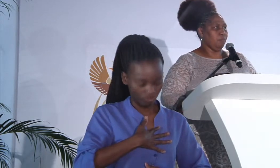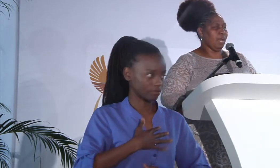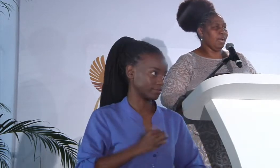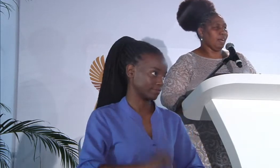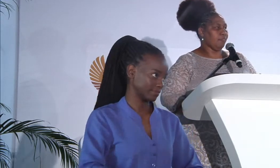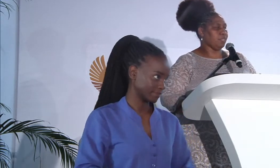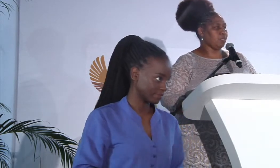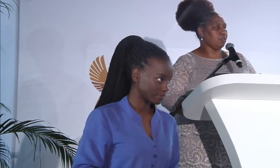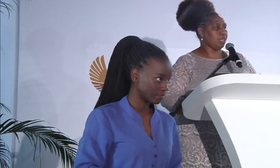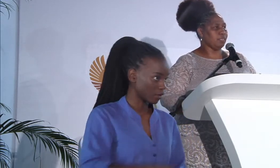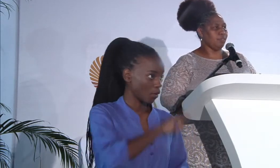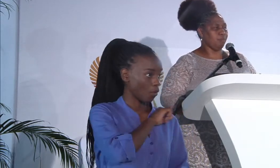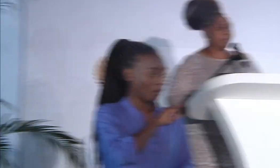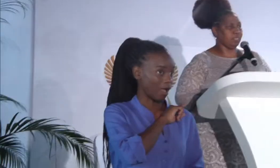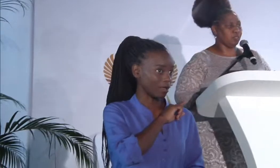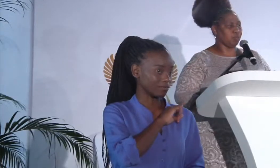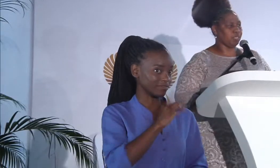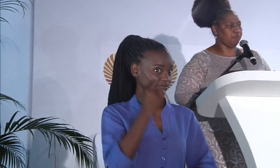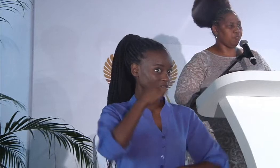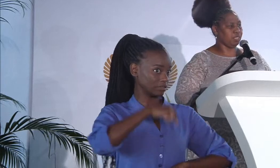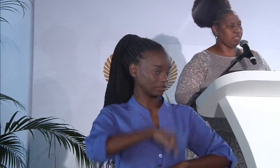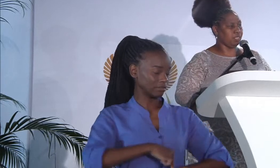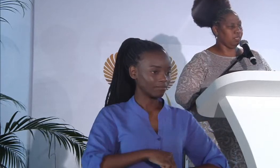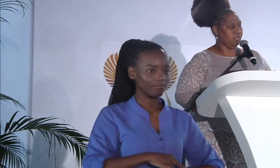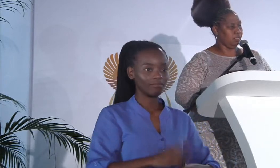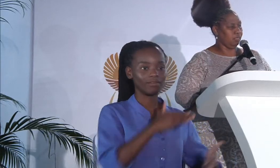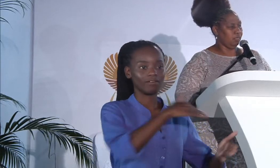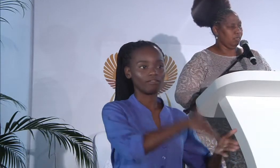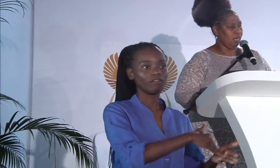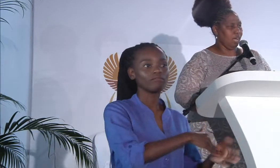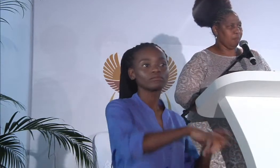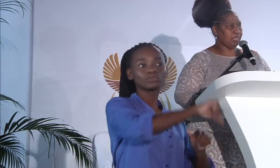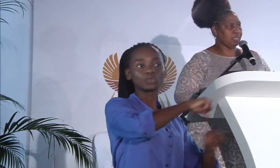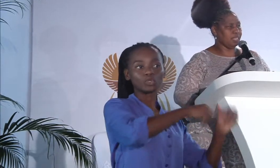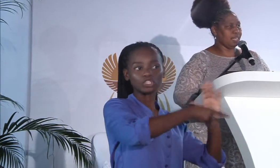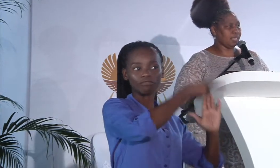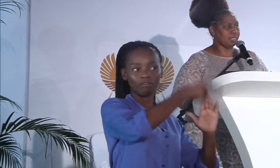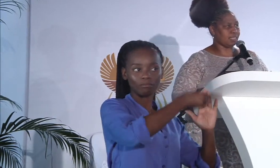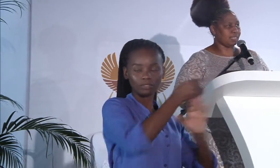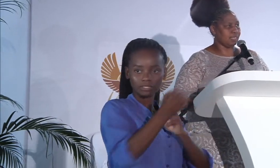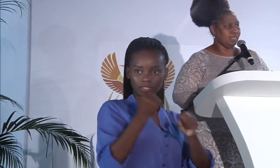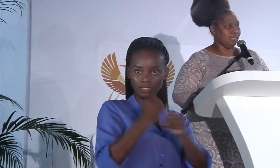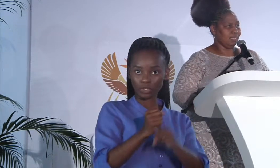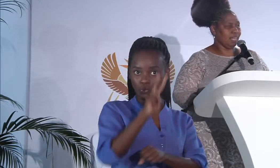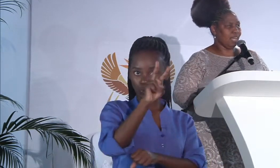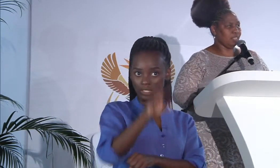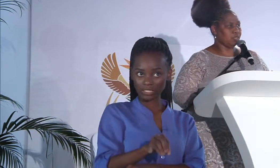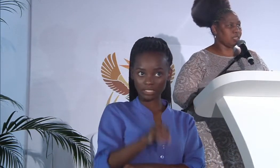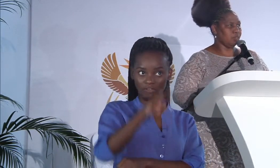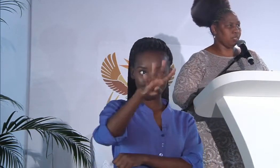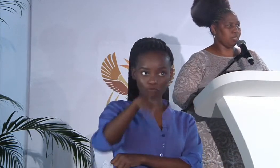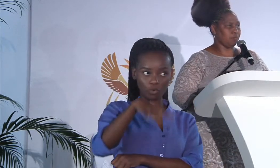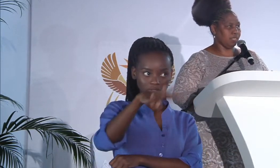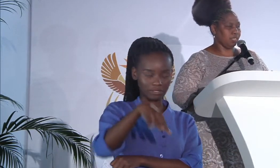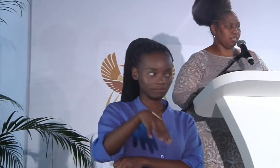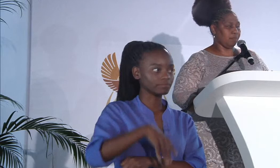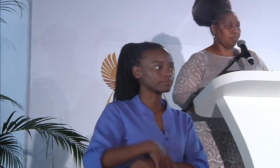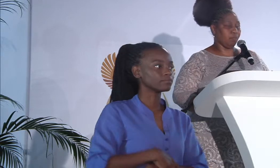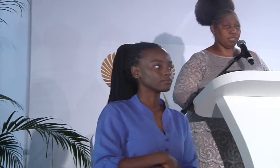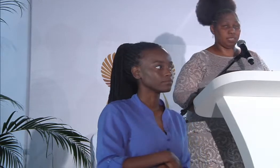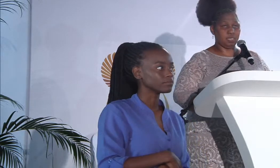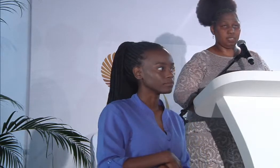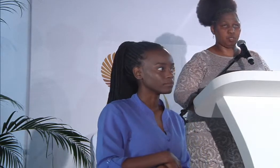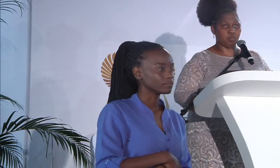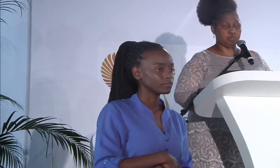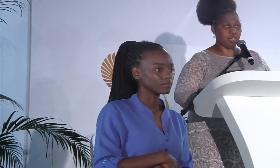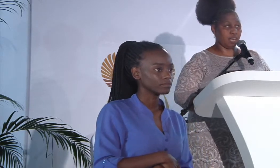when I arrived at social development in 2014, amongst the things that I had to deal with was